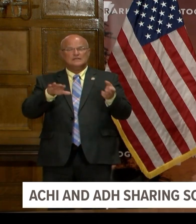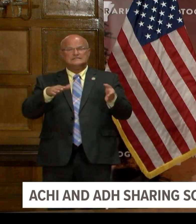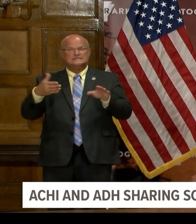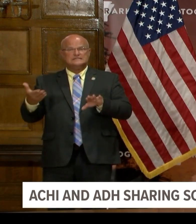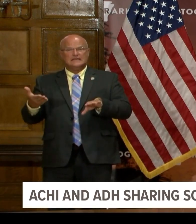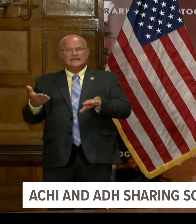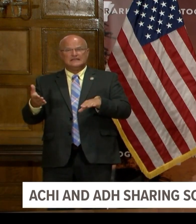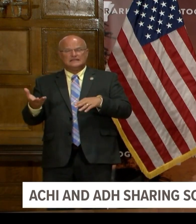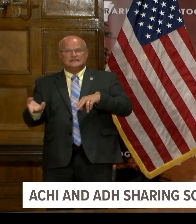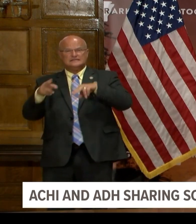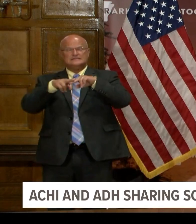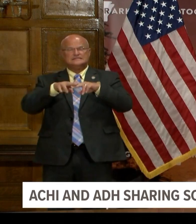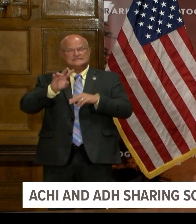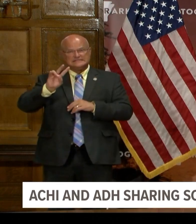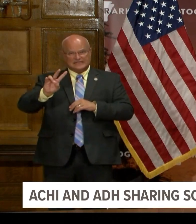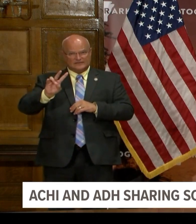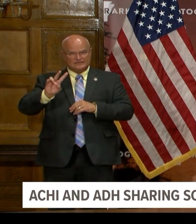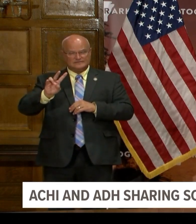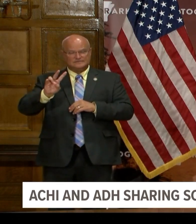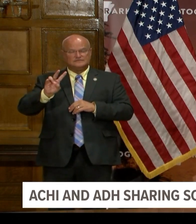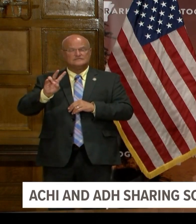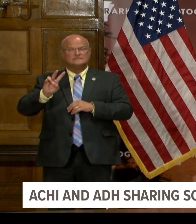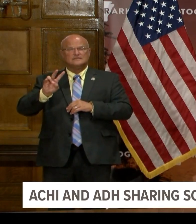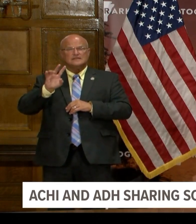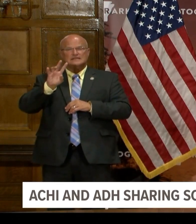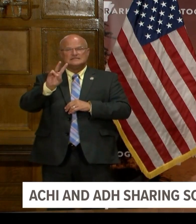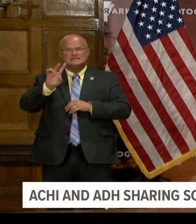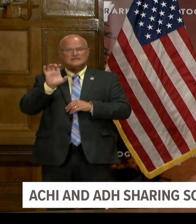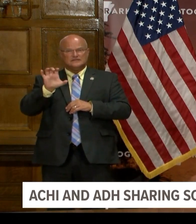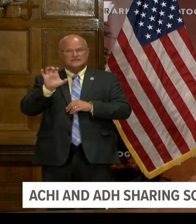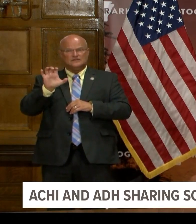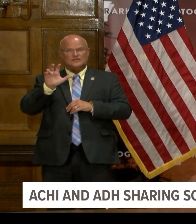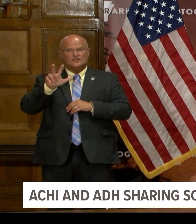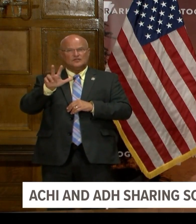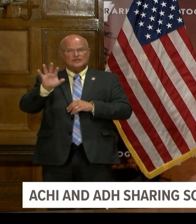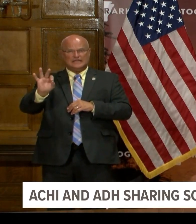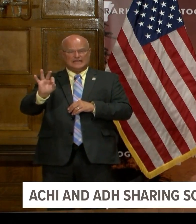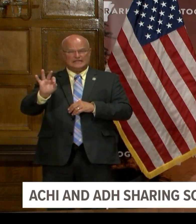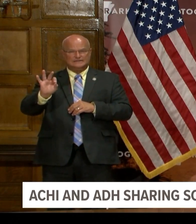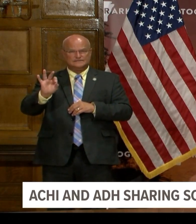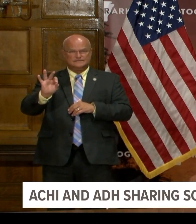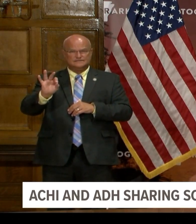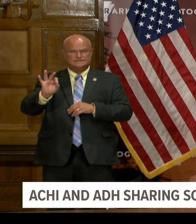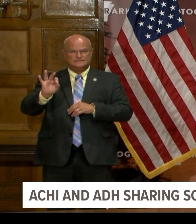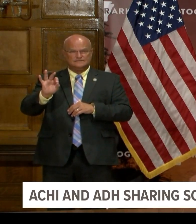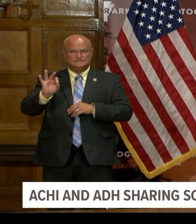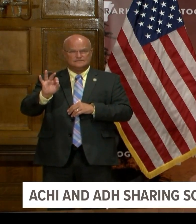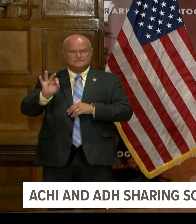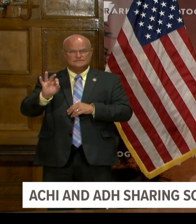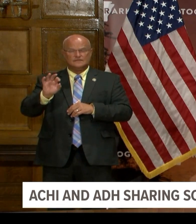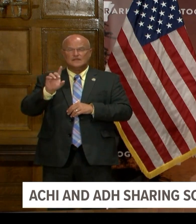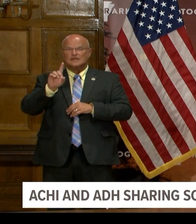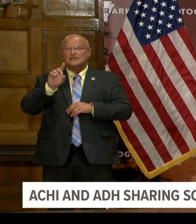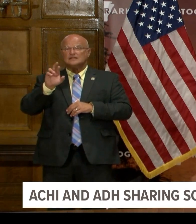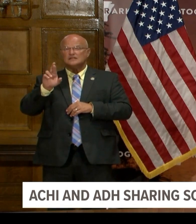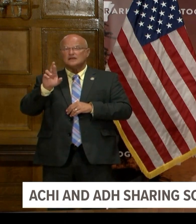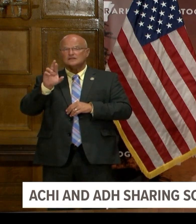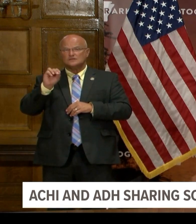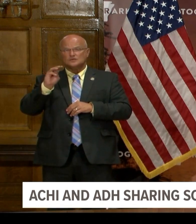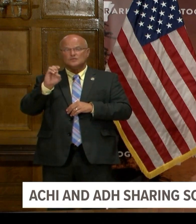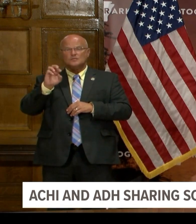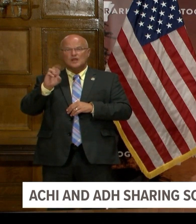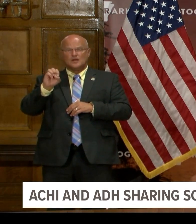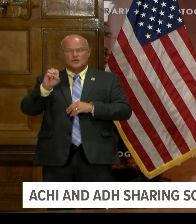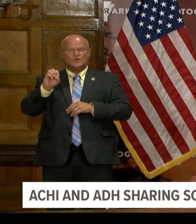have 7 additional deaths. That brings us to 739. Dr. Romero, when he comes, will, of